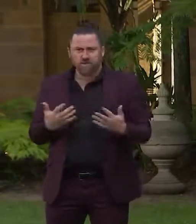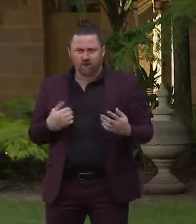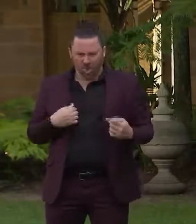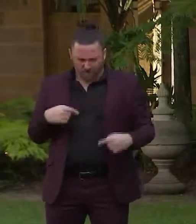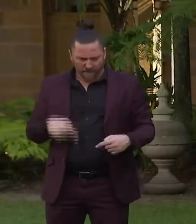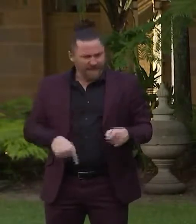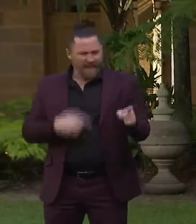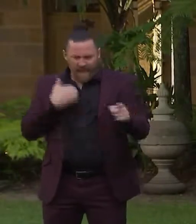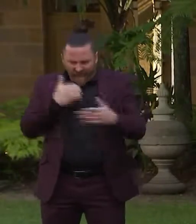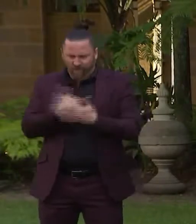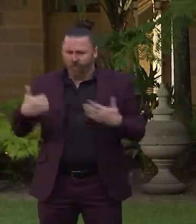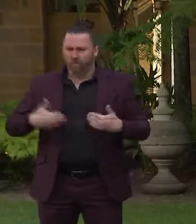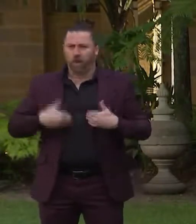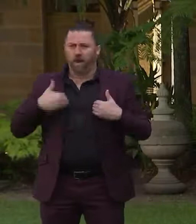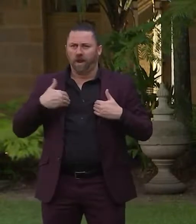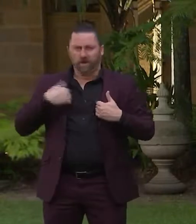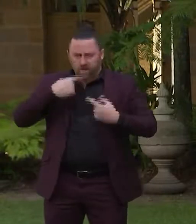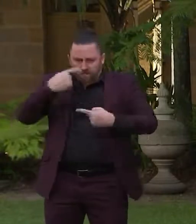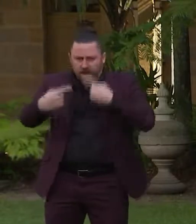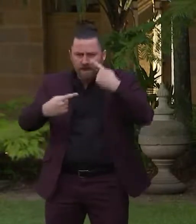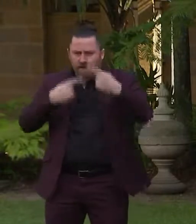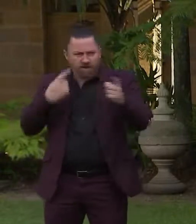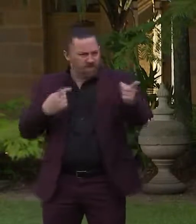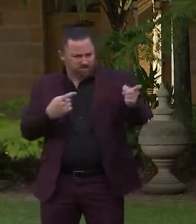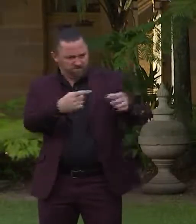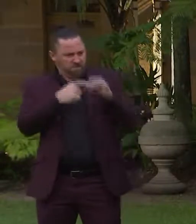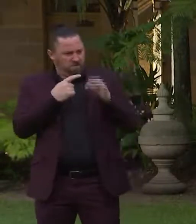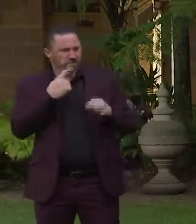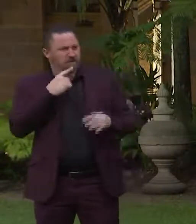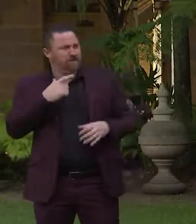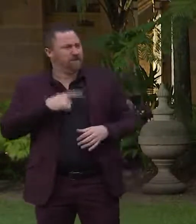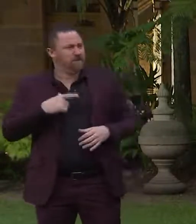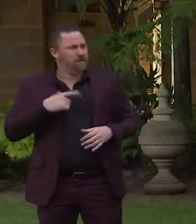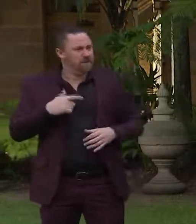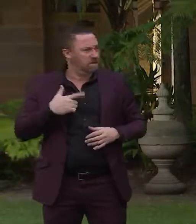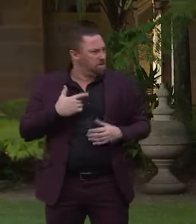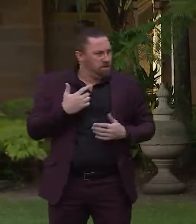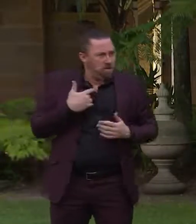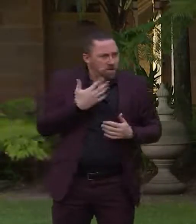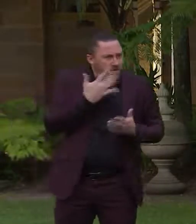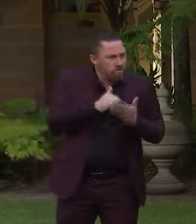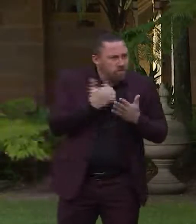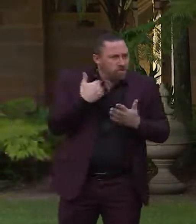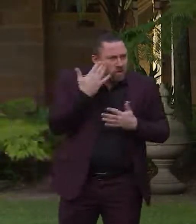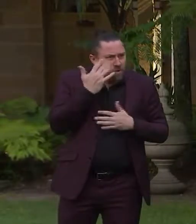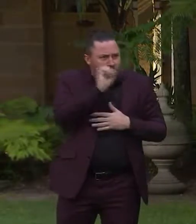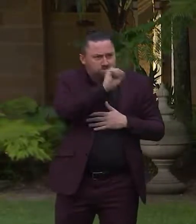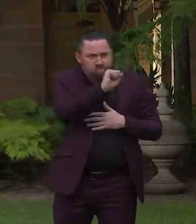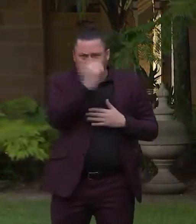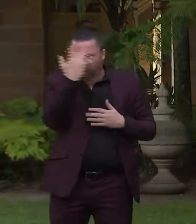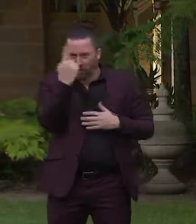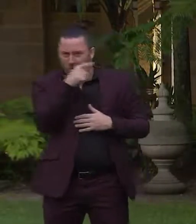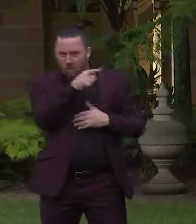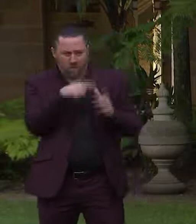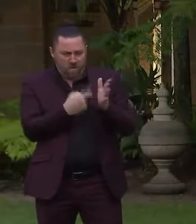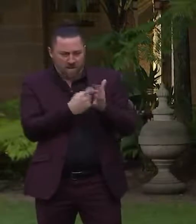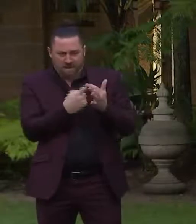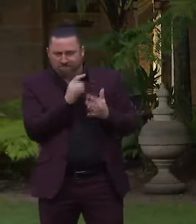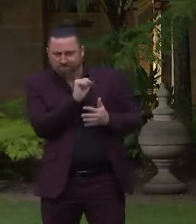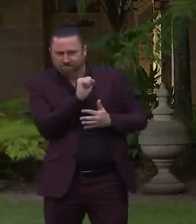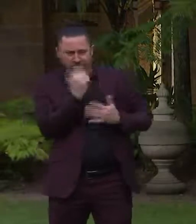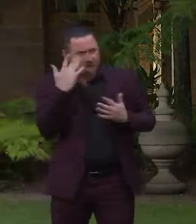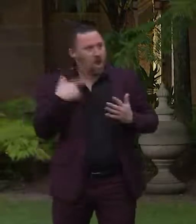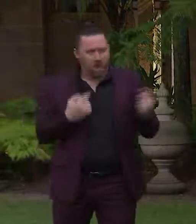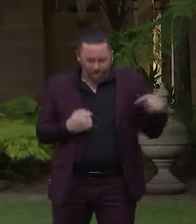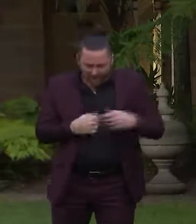every morning giving information, so I'm not sure if I've seen you. I apologise before one of these briefings. But yes, I come